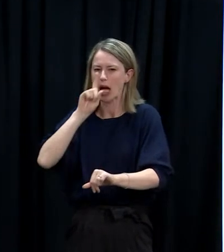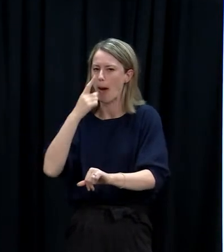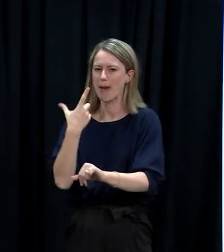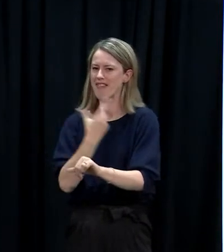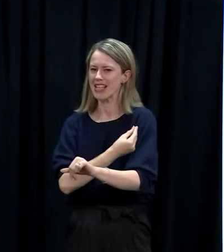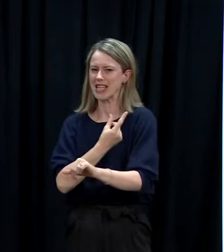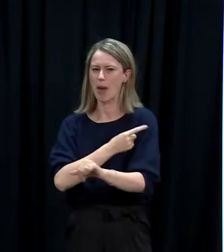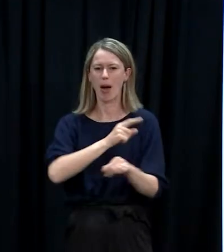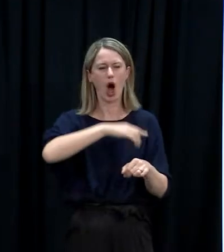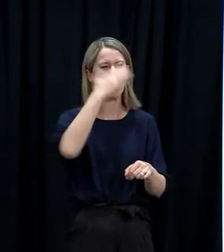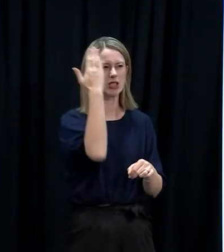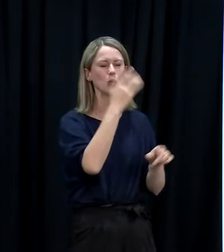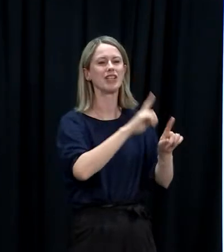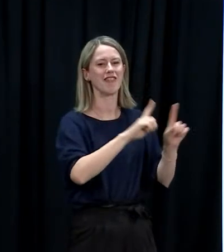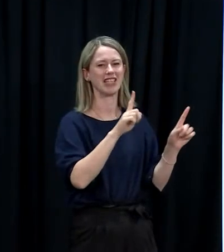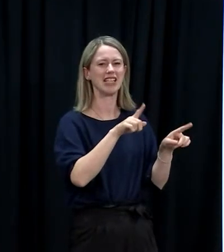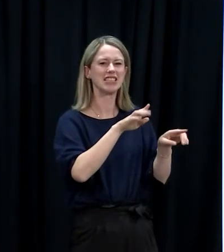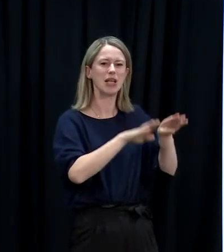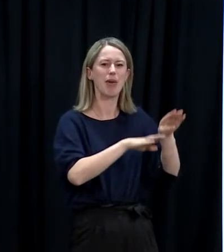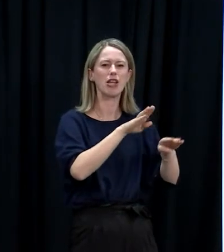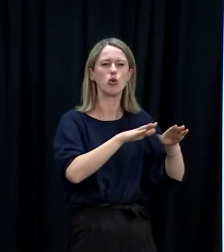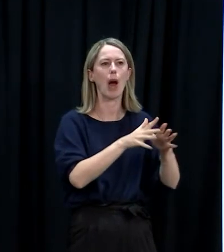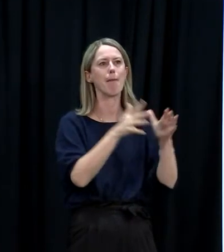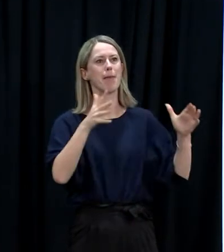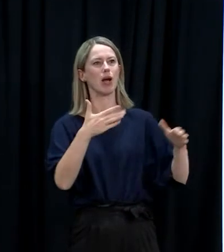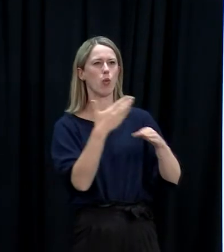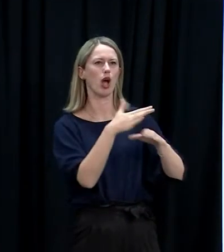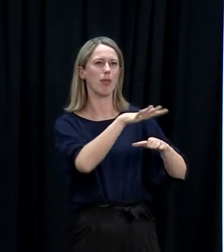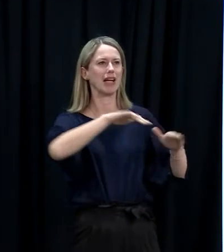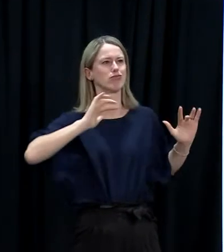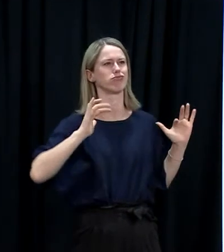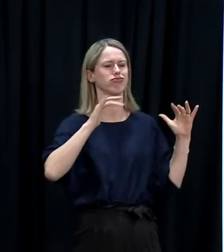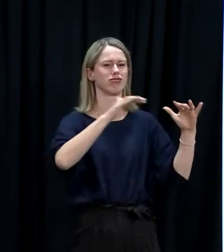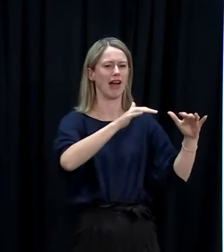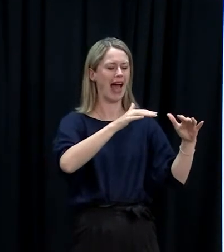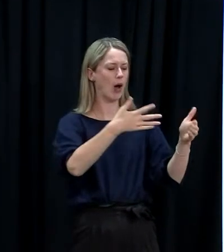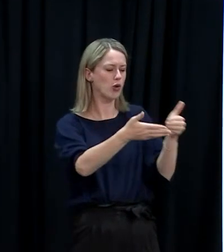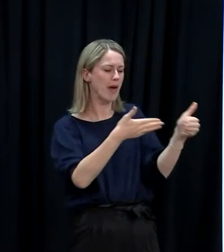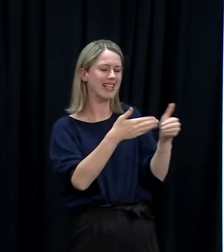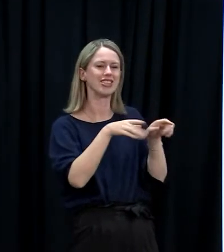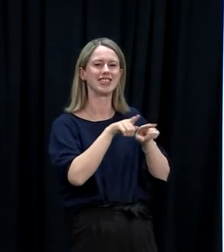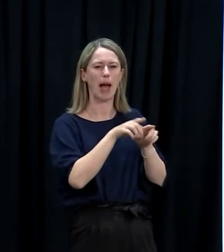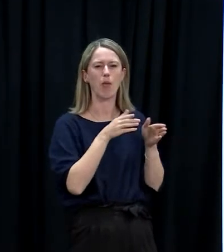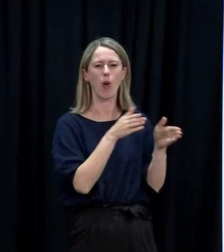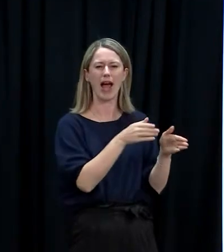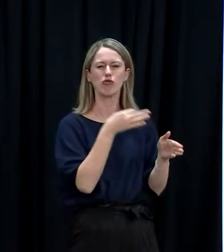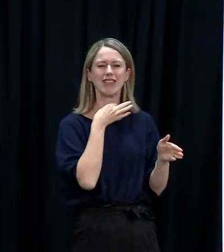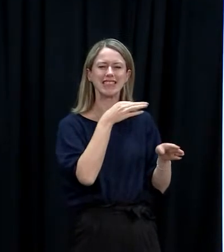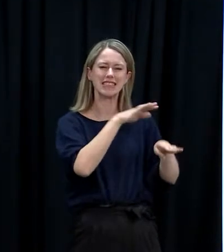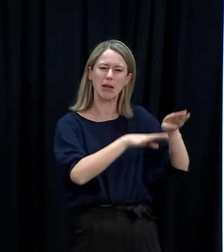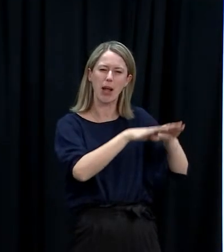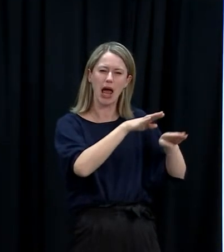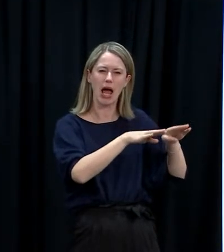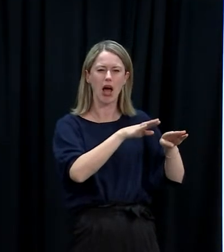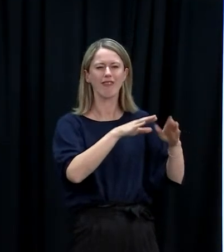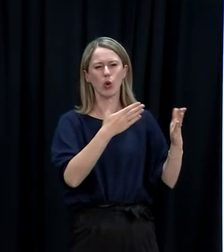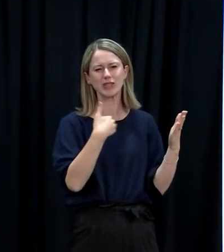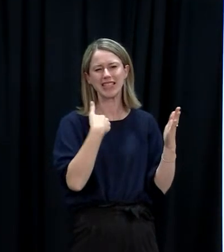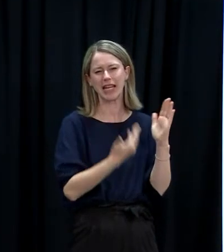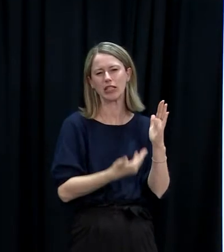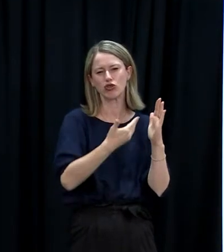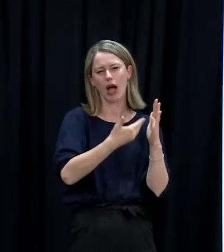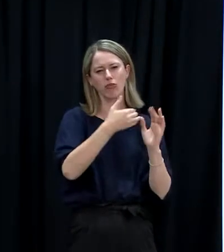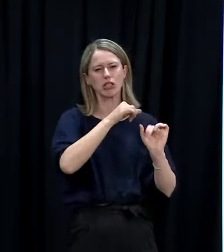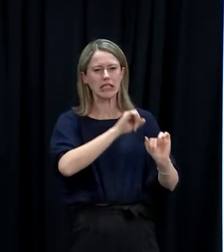but for secondary schools they do. So it isn't that much different to a large workplace in terms of the level of risk there. There are those additional measures in